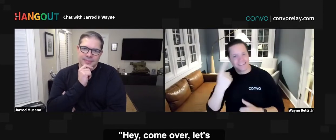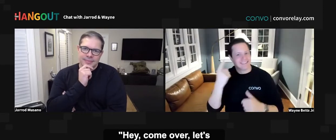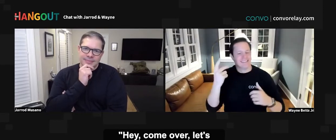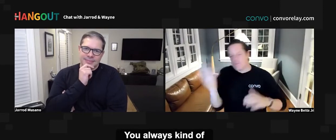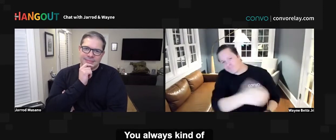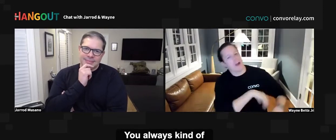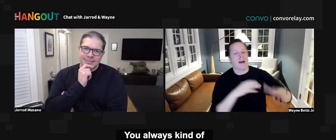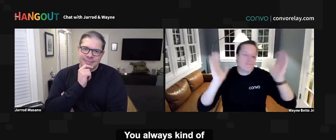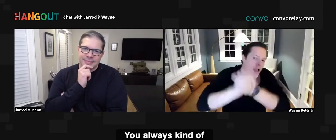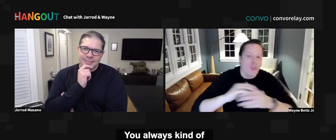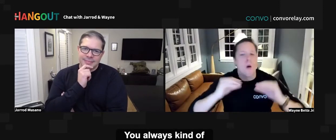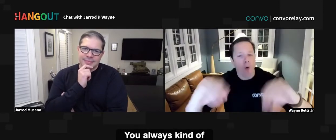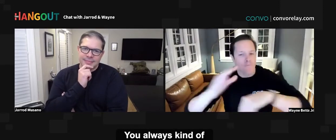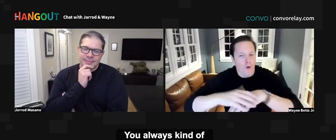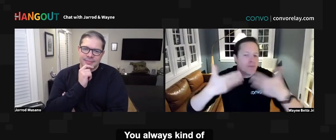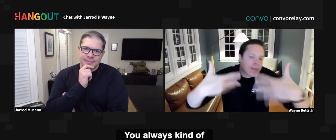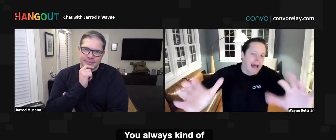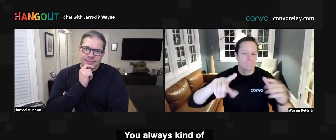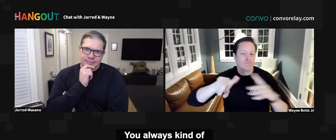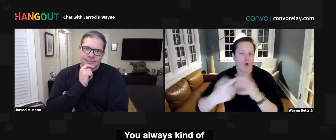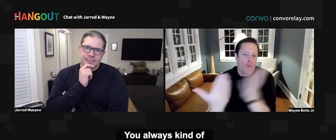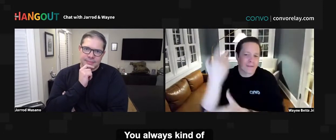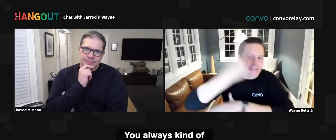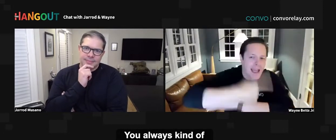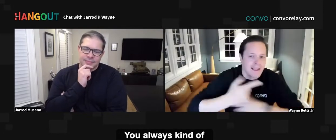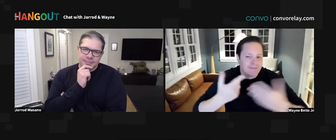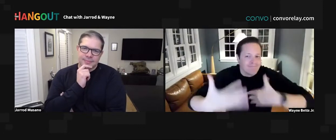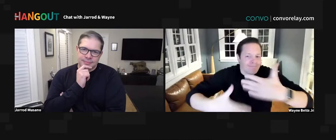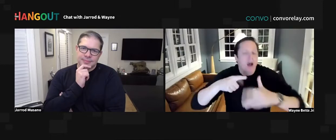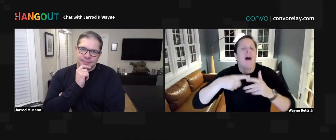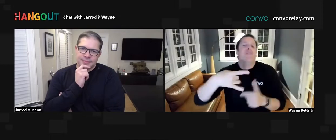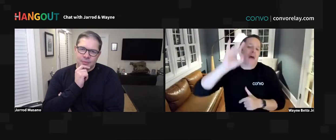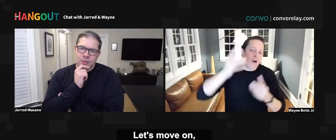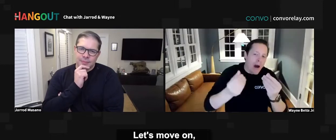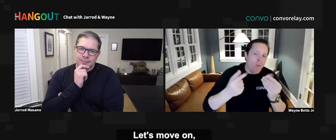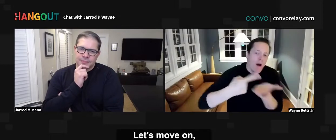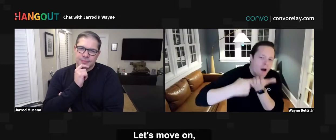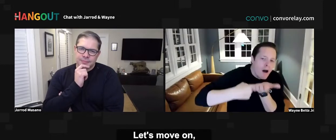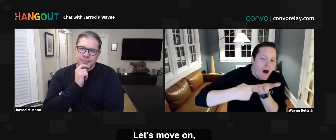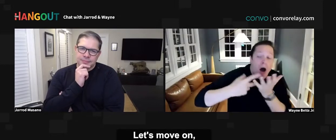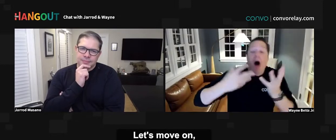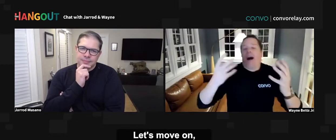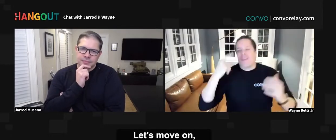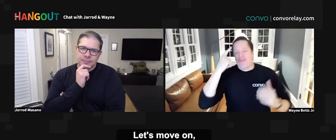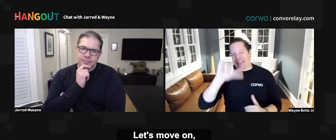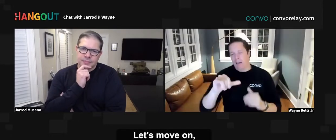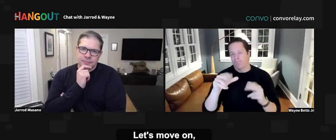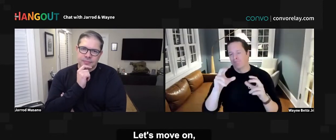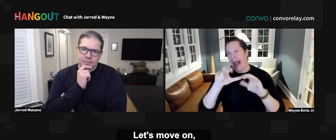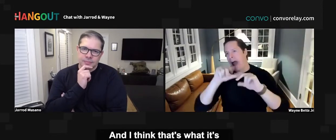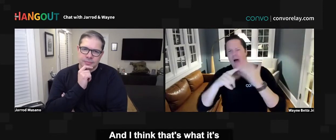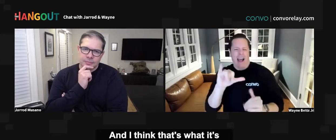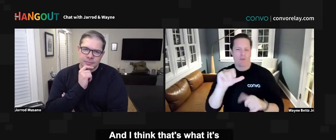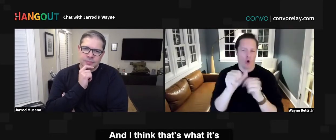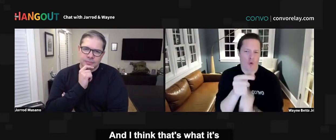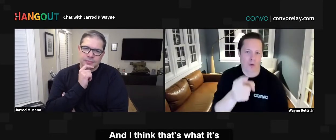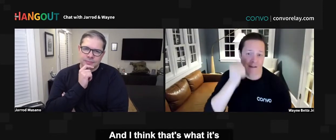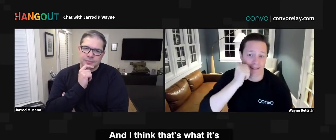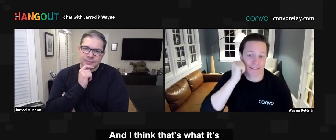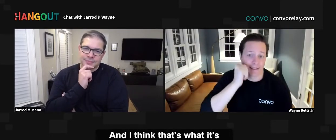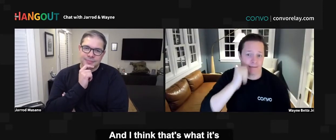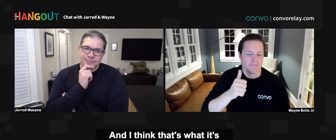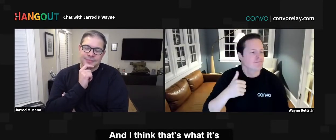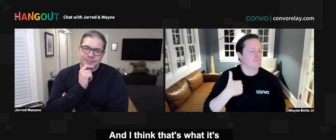movie together. You always kind of like push things away and like, it's a new day, let's move on. You're very forgiving. And I think